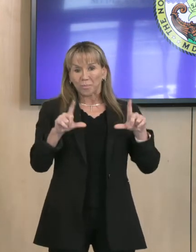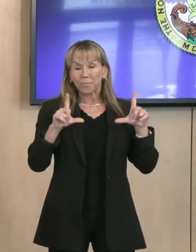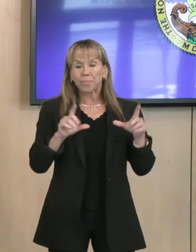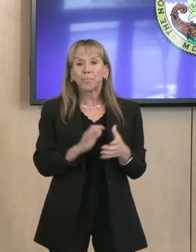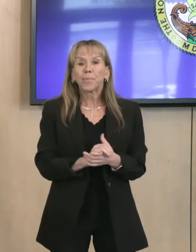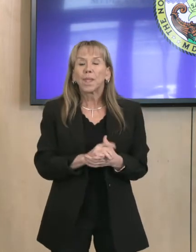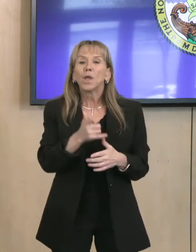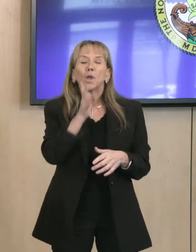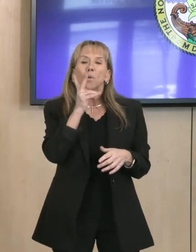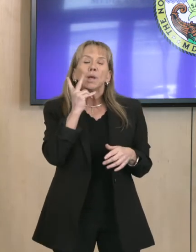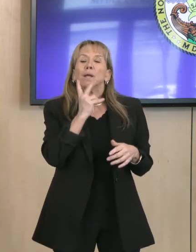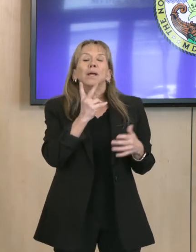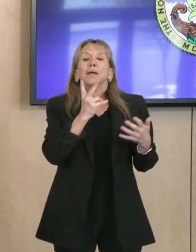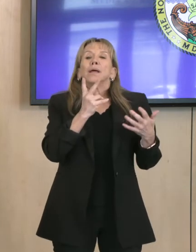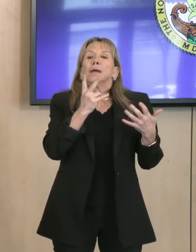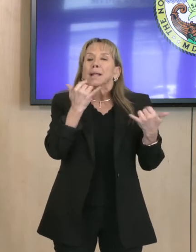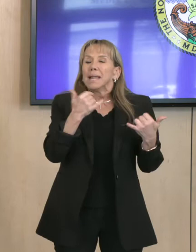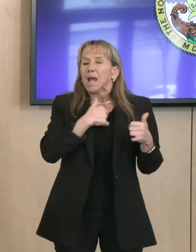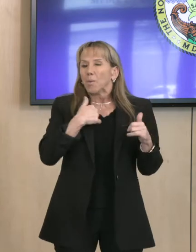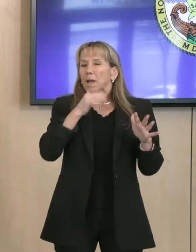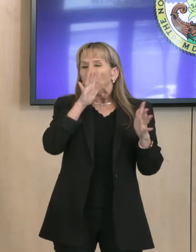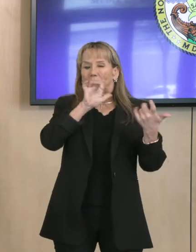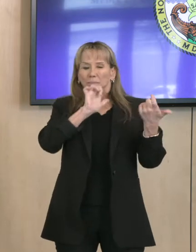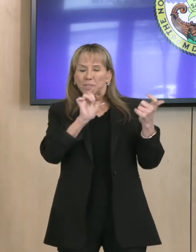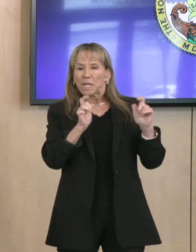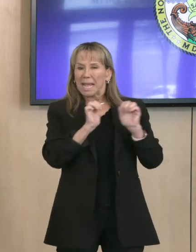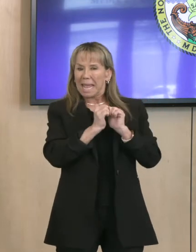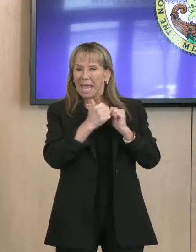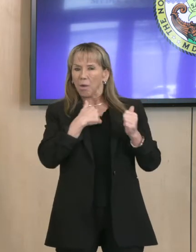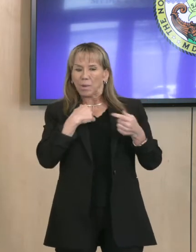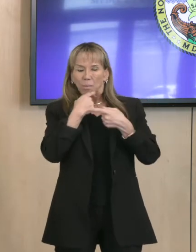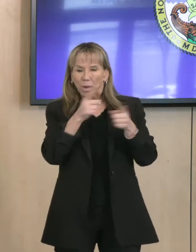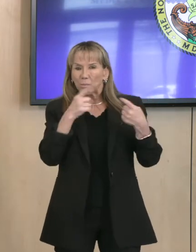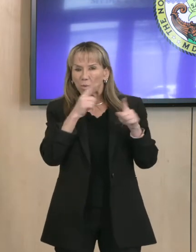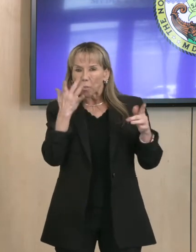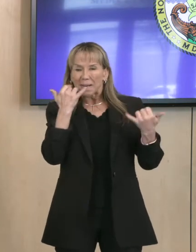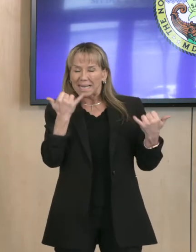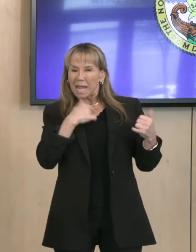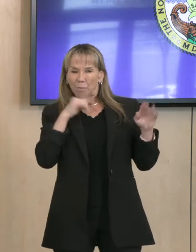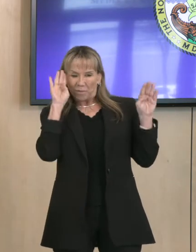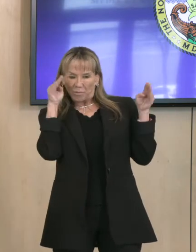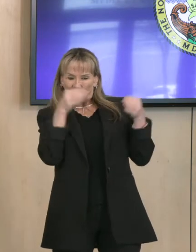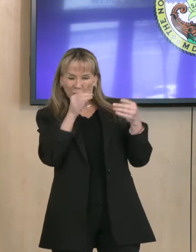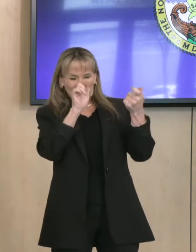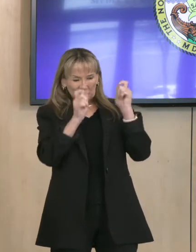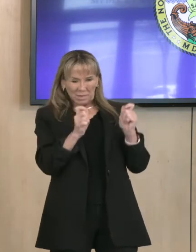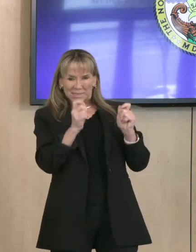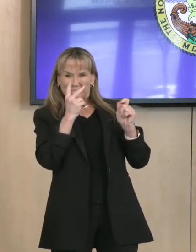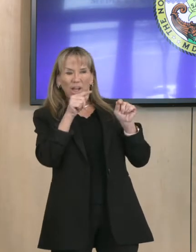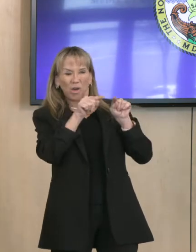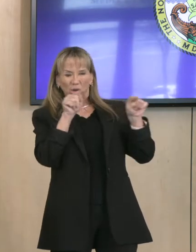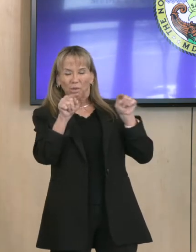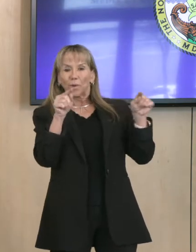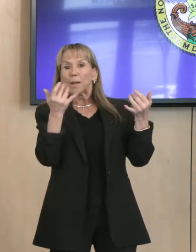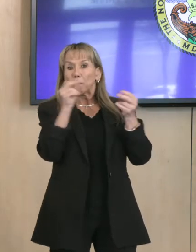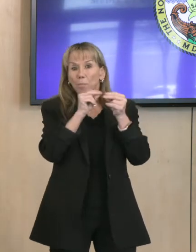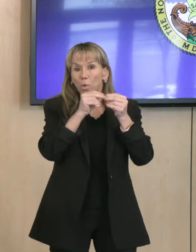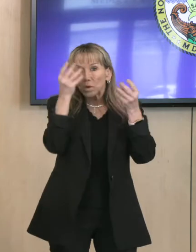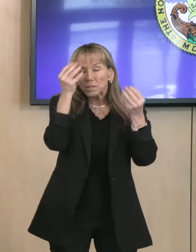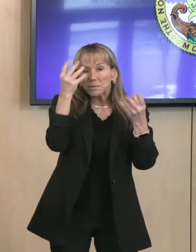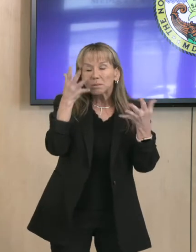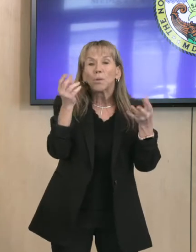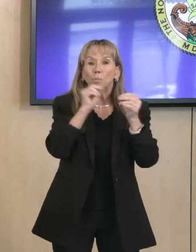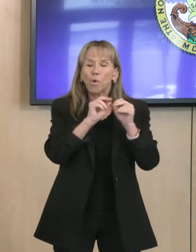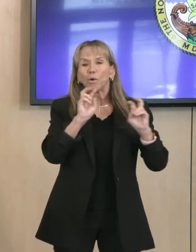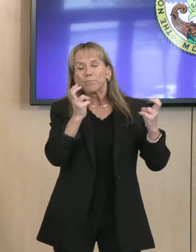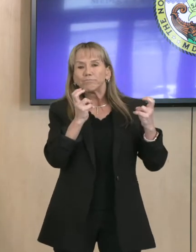a change in reporting as we continue to refine and sharpen our focus, as we continue to be in a position to provide more data in more